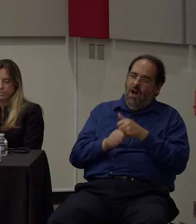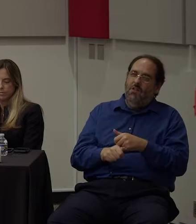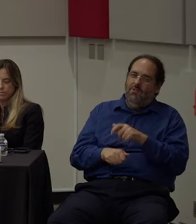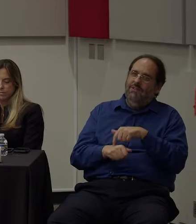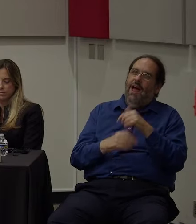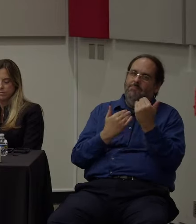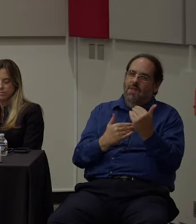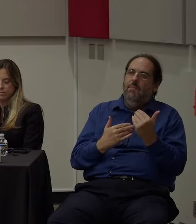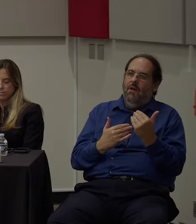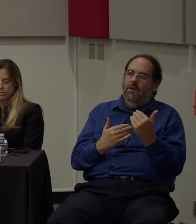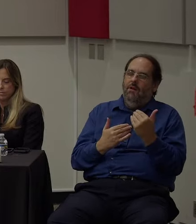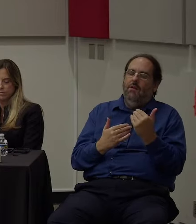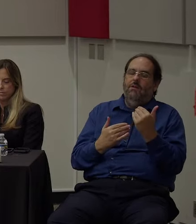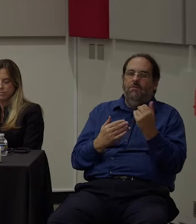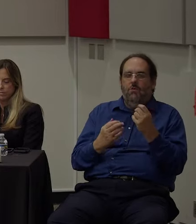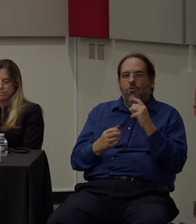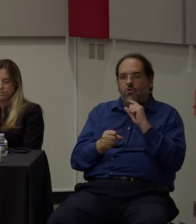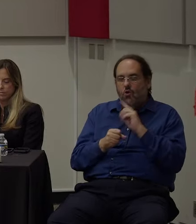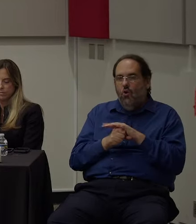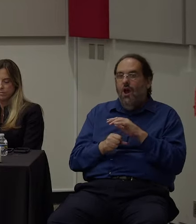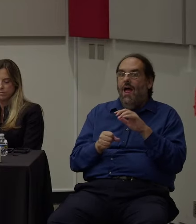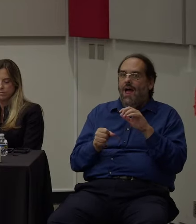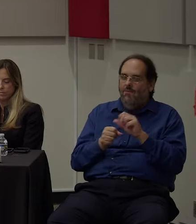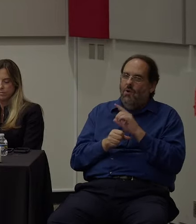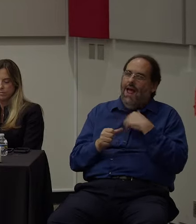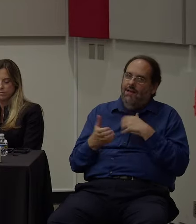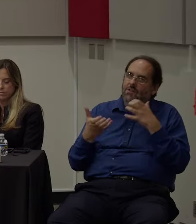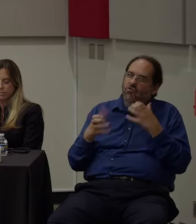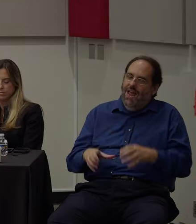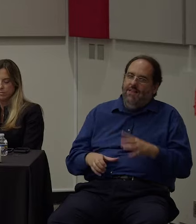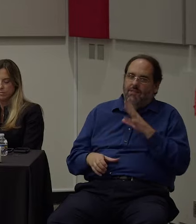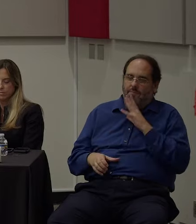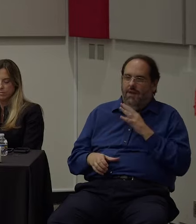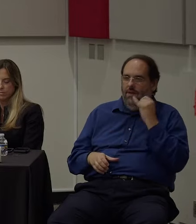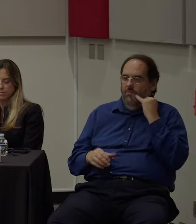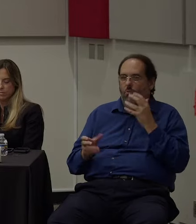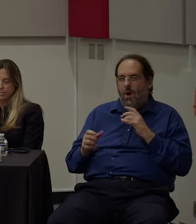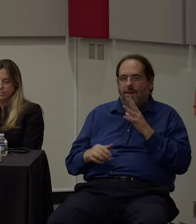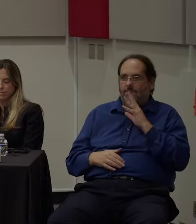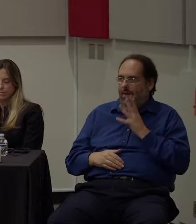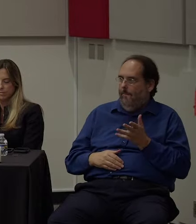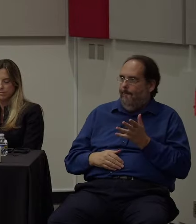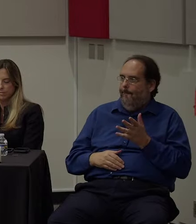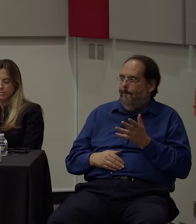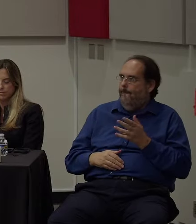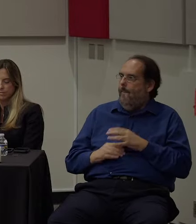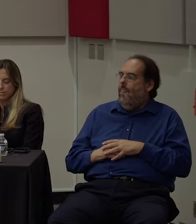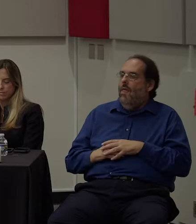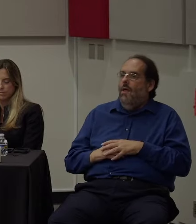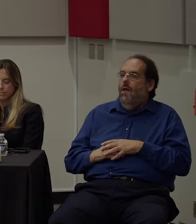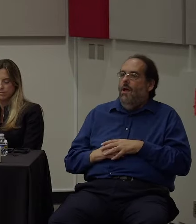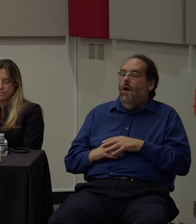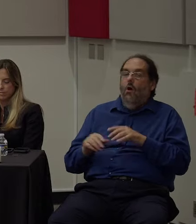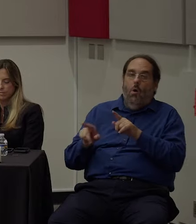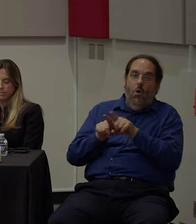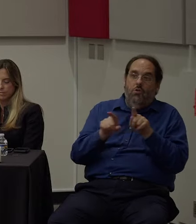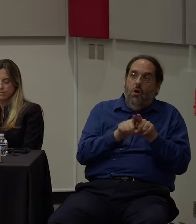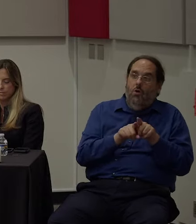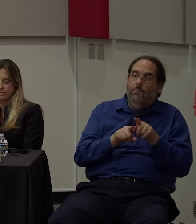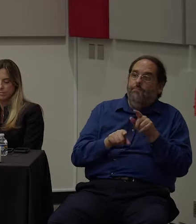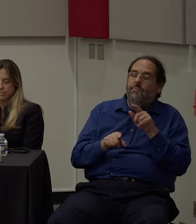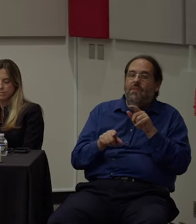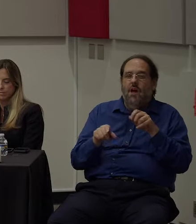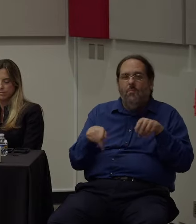allotted time to ensure that we can hear from everyone who wants to provide testimony. In addition to